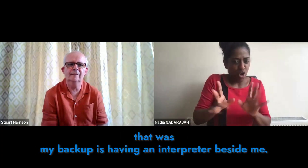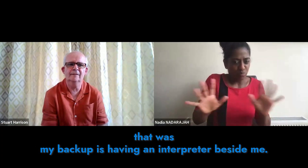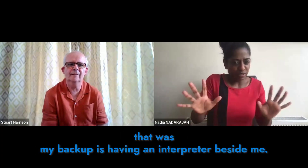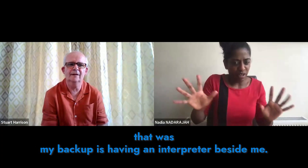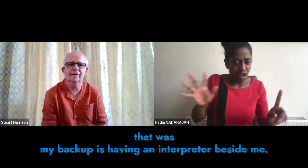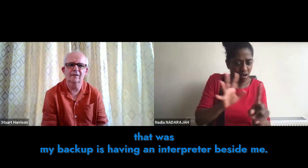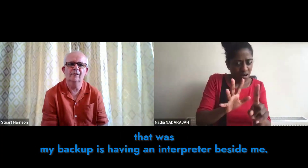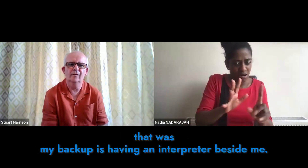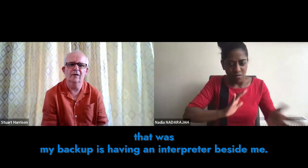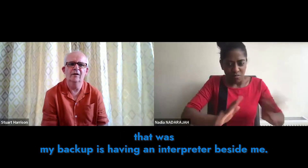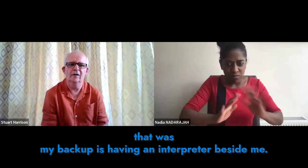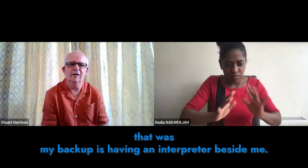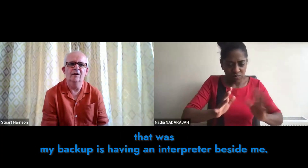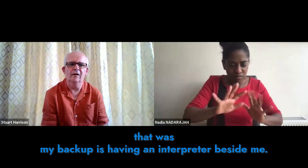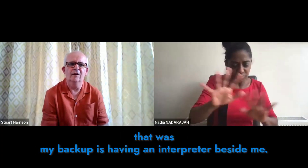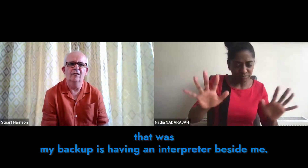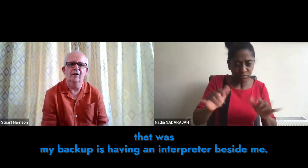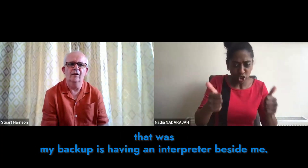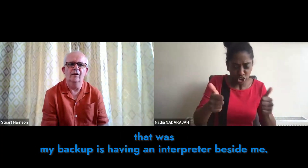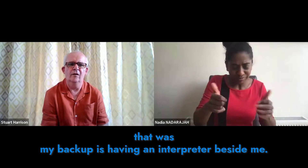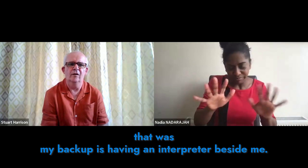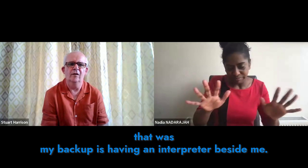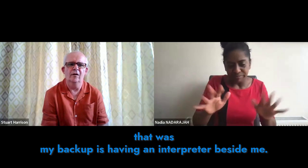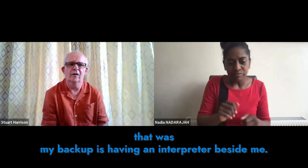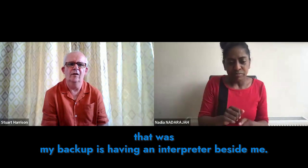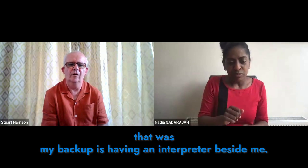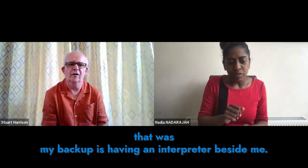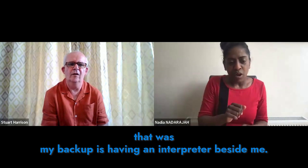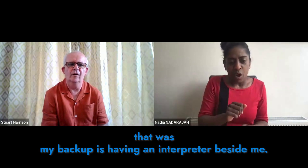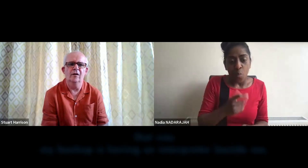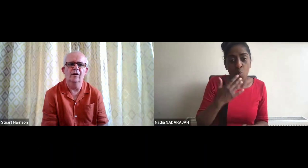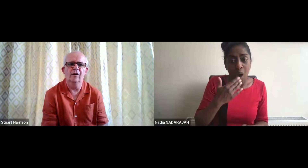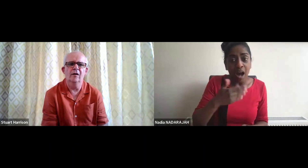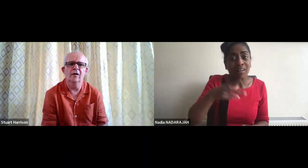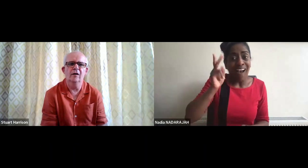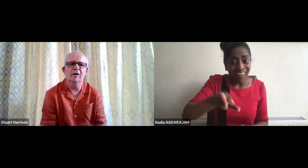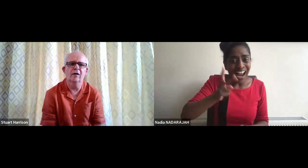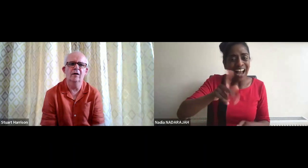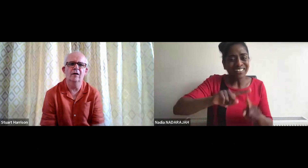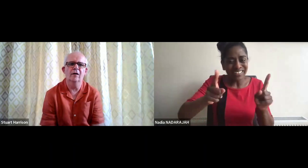that was my backup, is having an interpreter beside me.